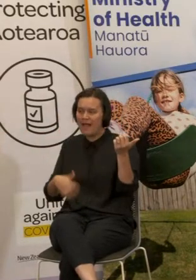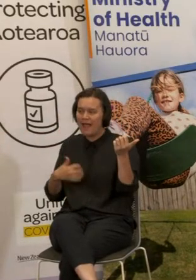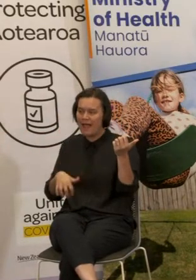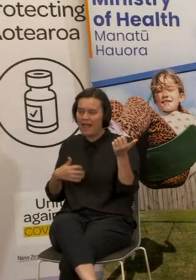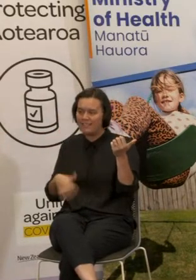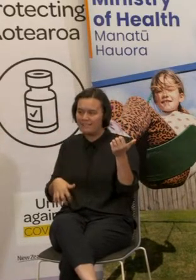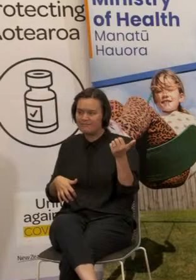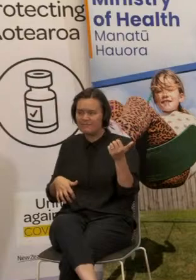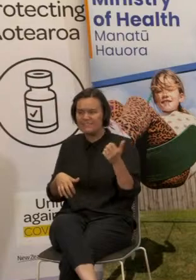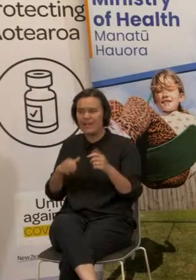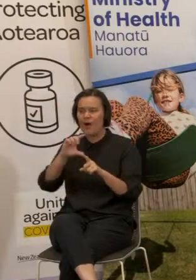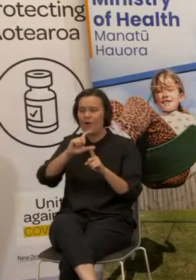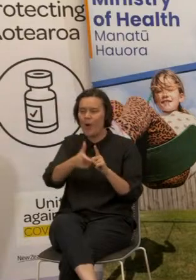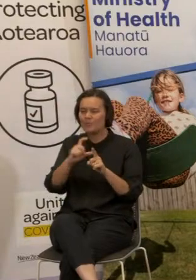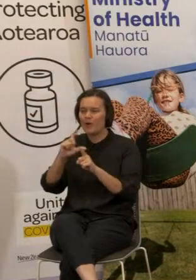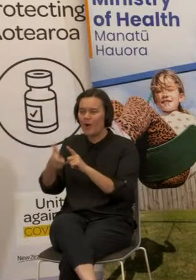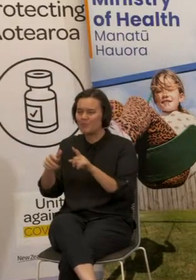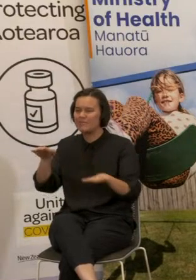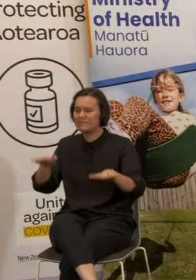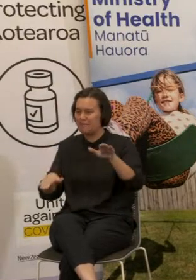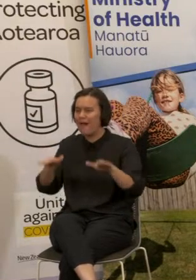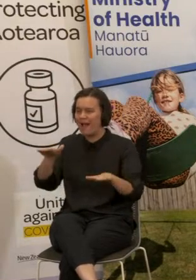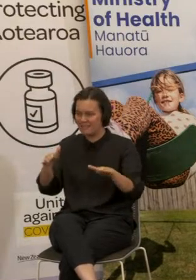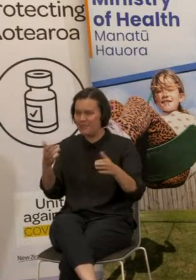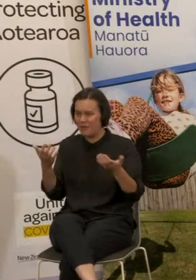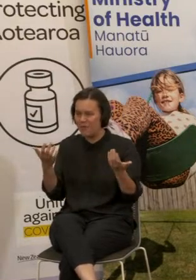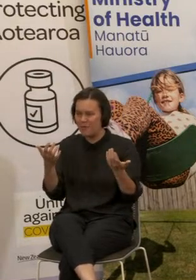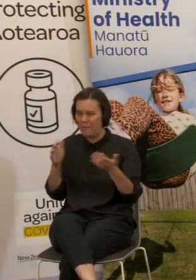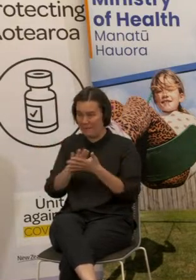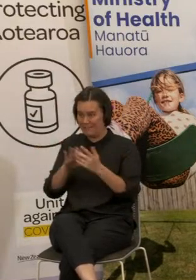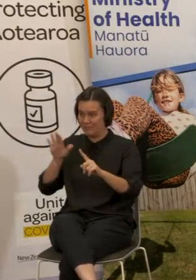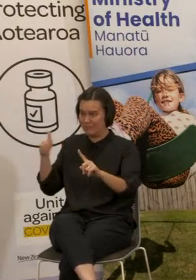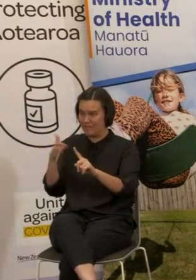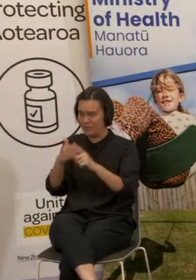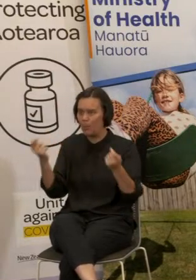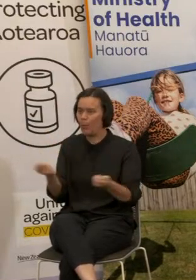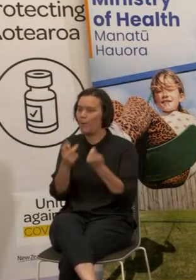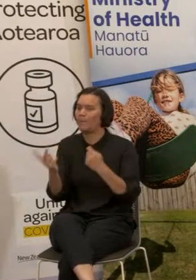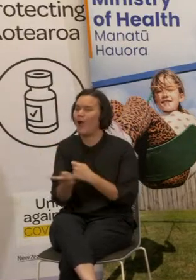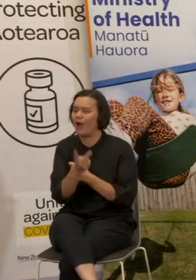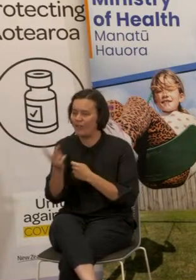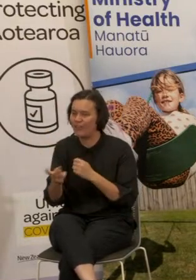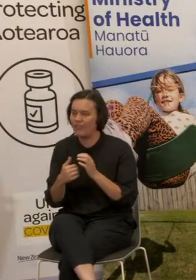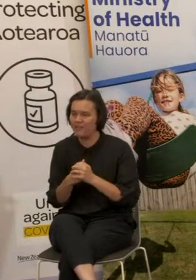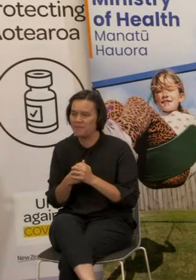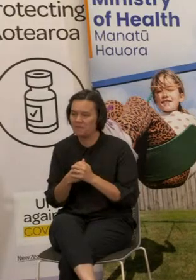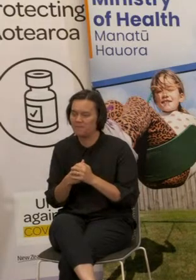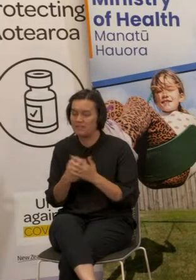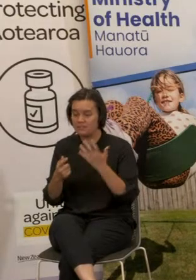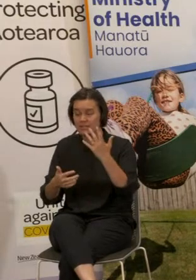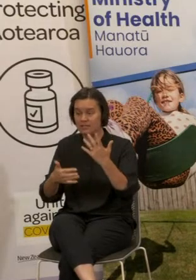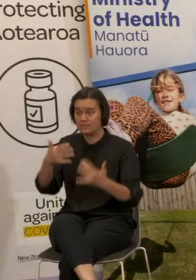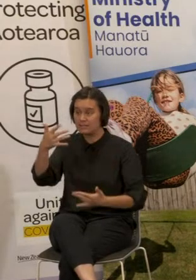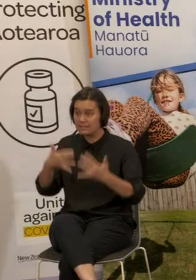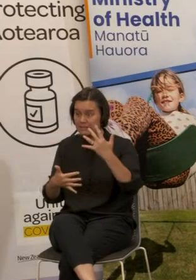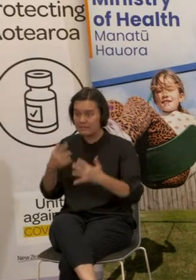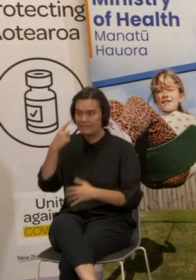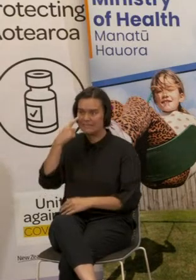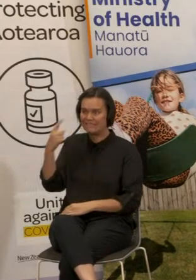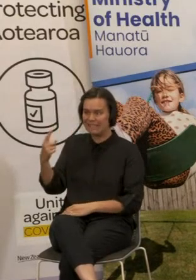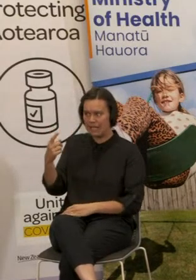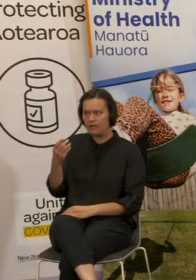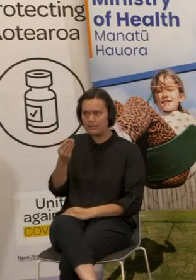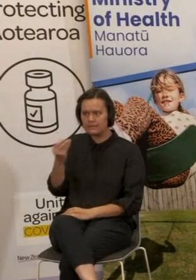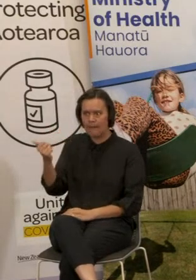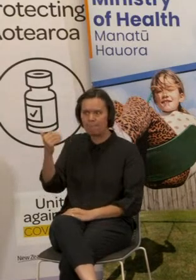them working together. I can also see in the stats, and they're really high, I can see a number of Pākehā